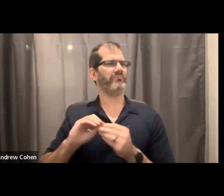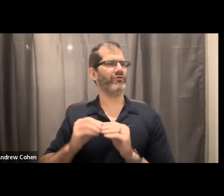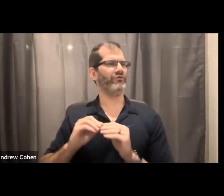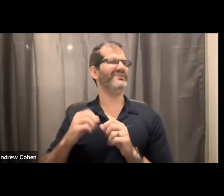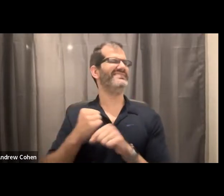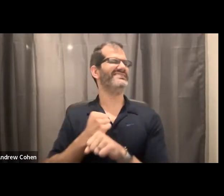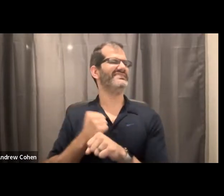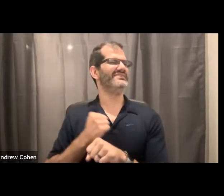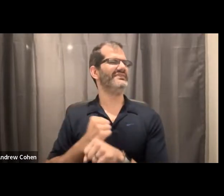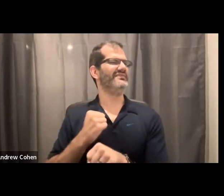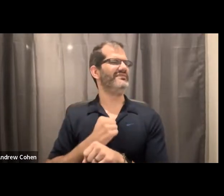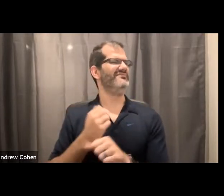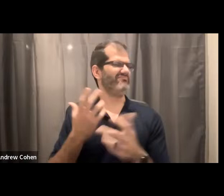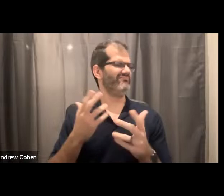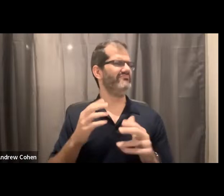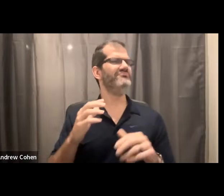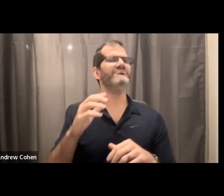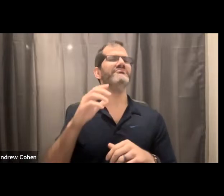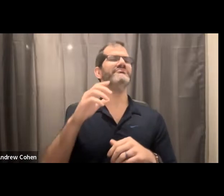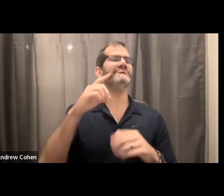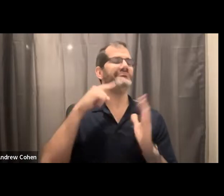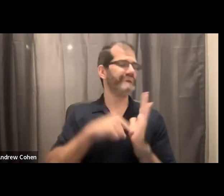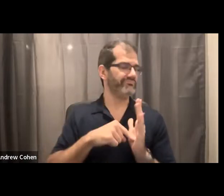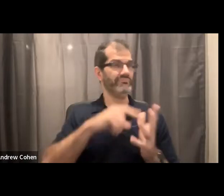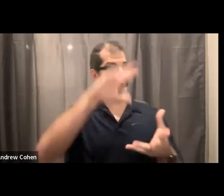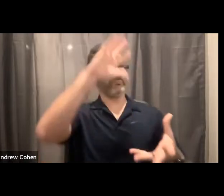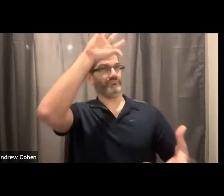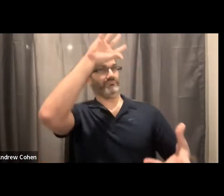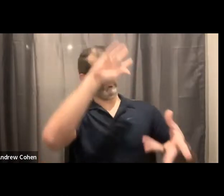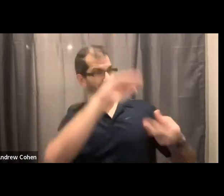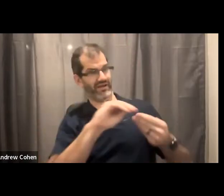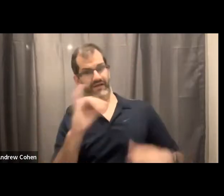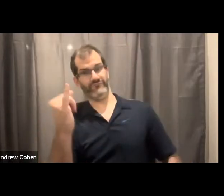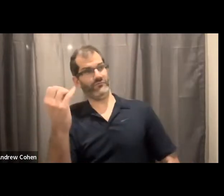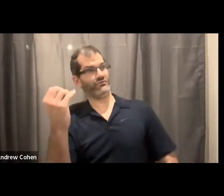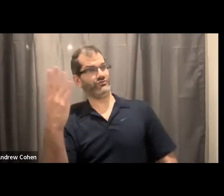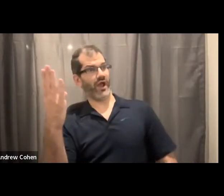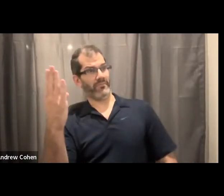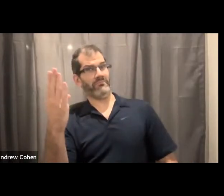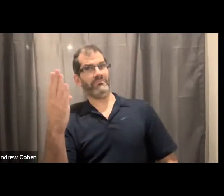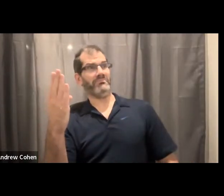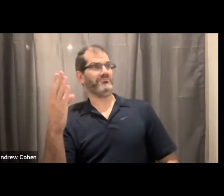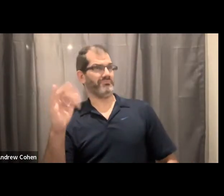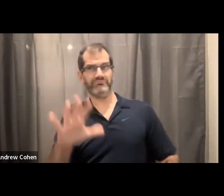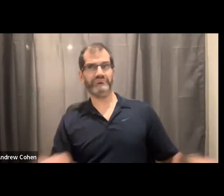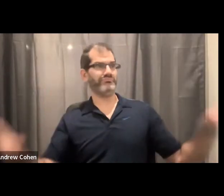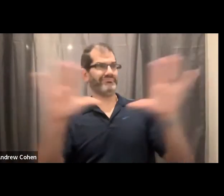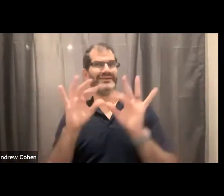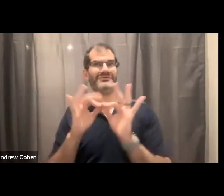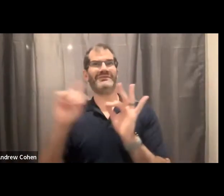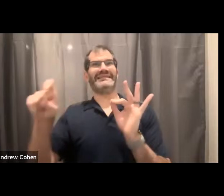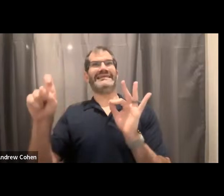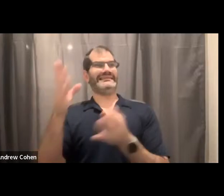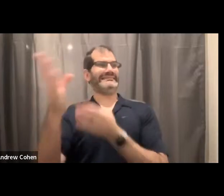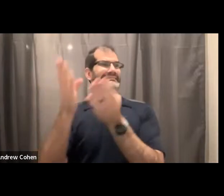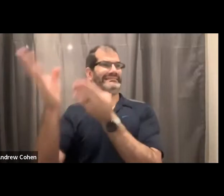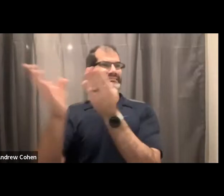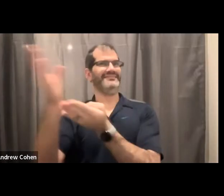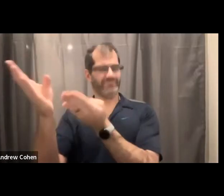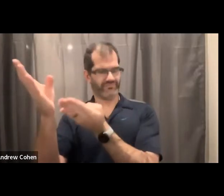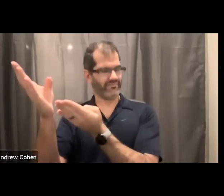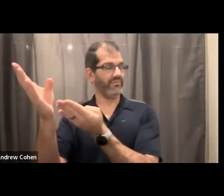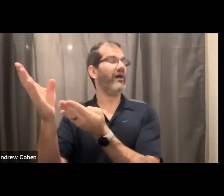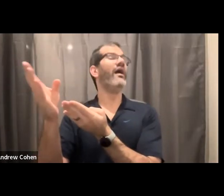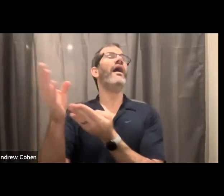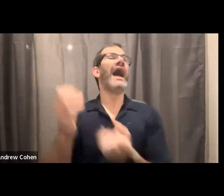Secondly, what are the statistics, the actual numbers? If we're able to look at that and look